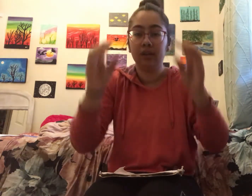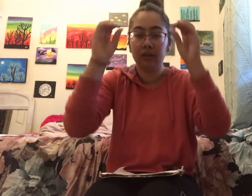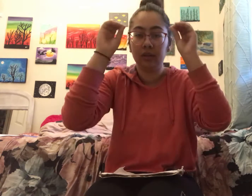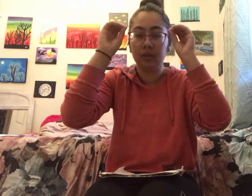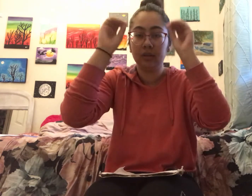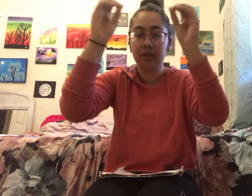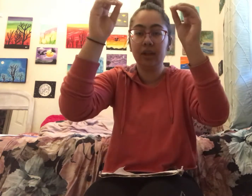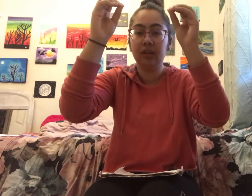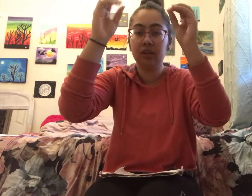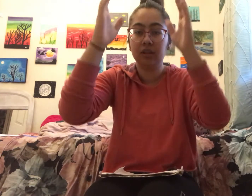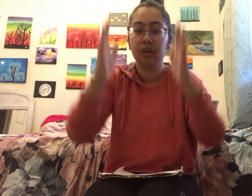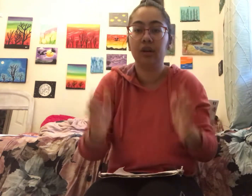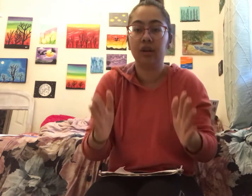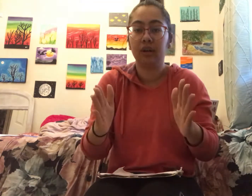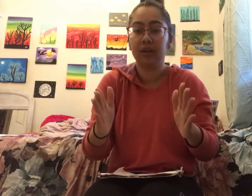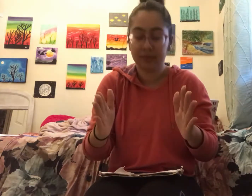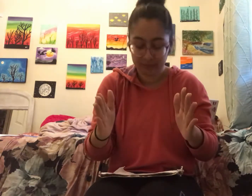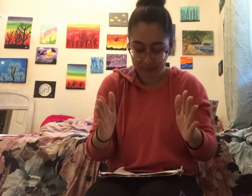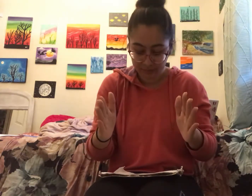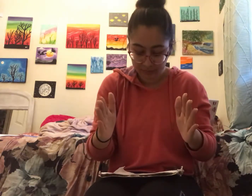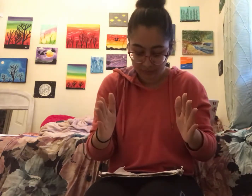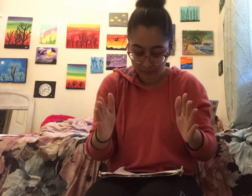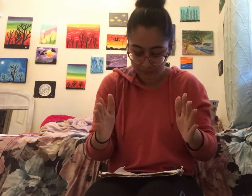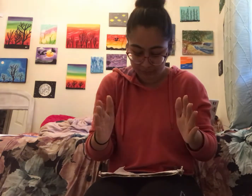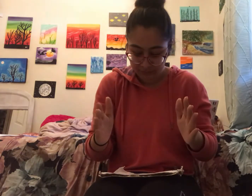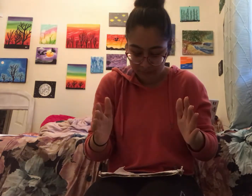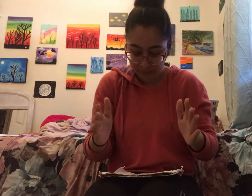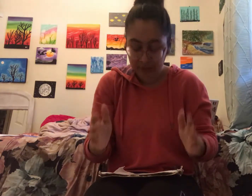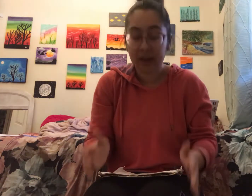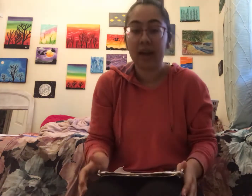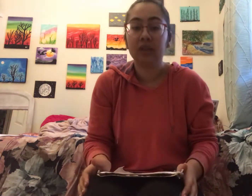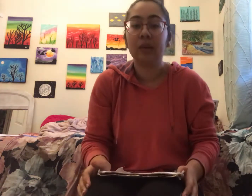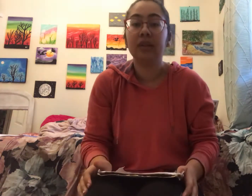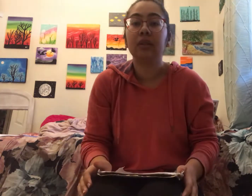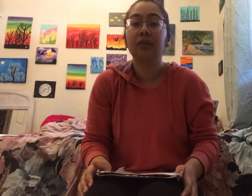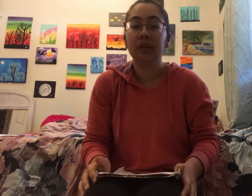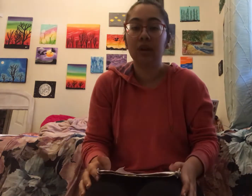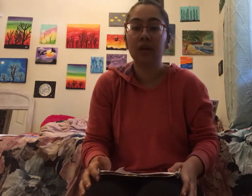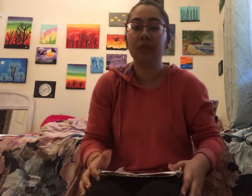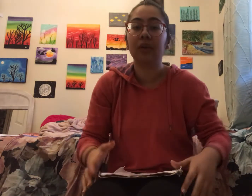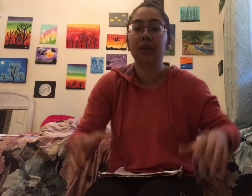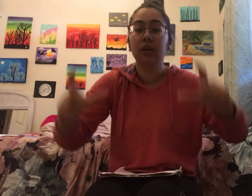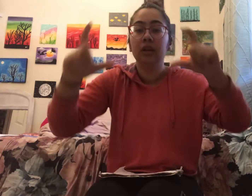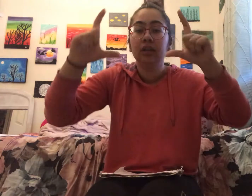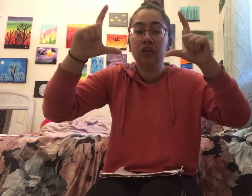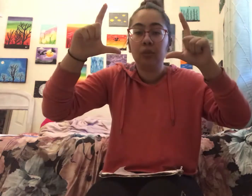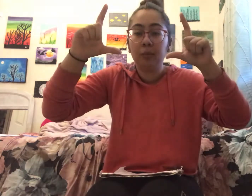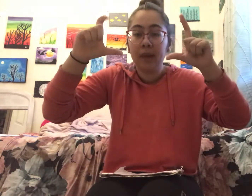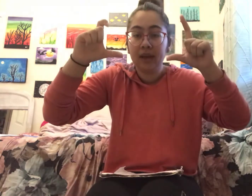So teacher. The next one is photographer. So